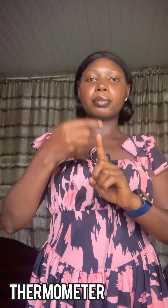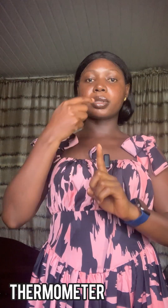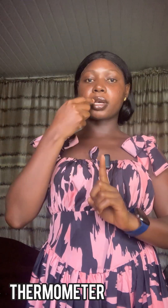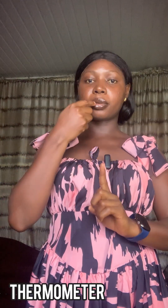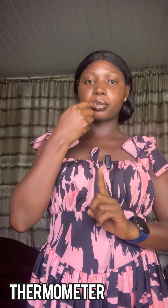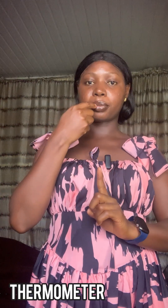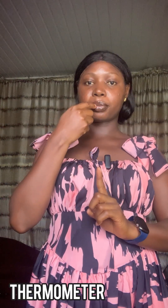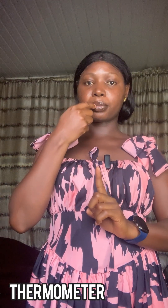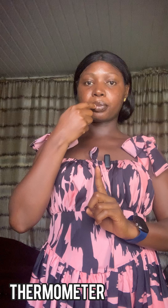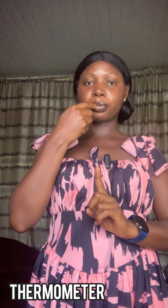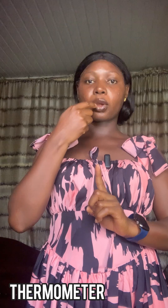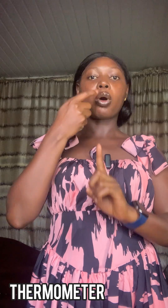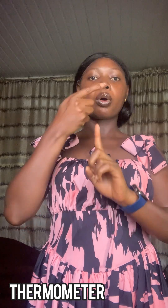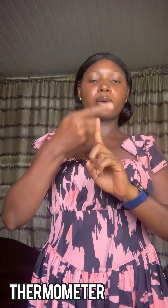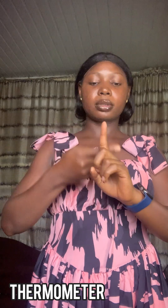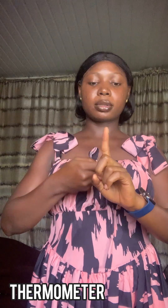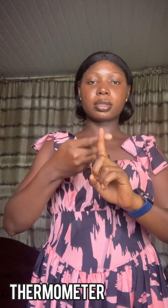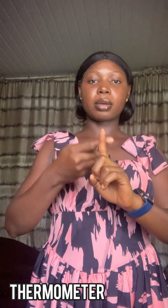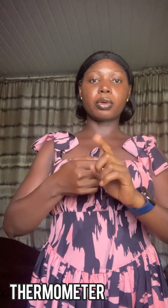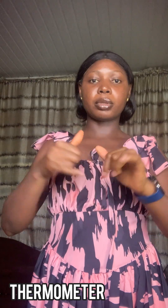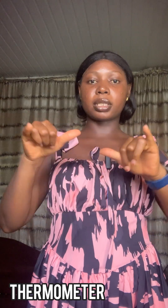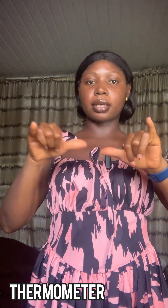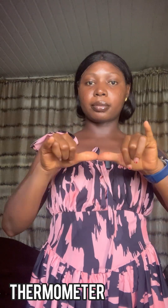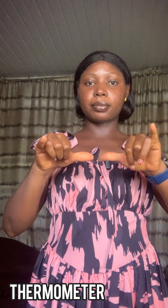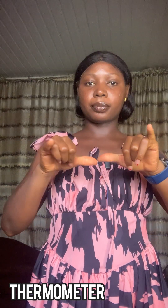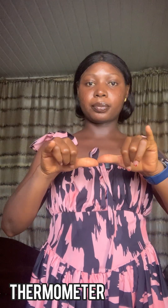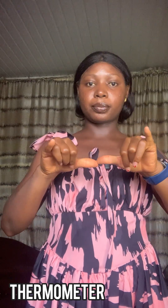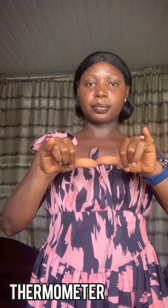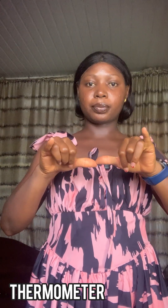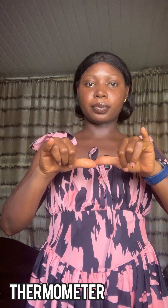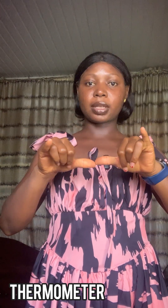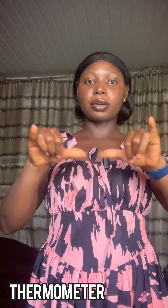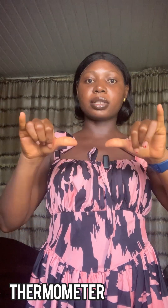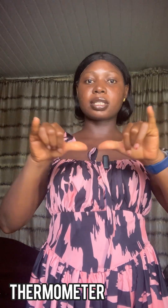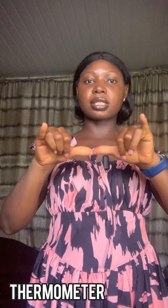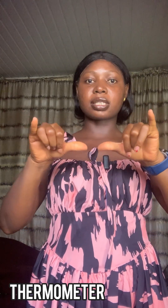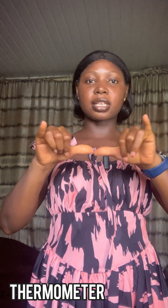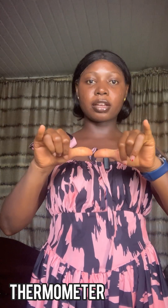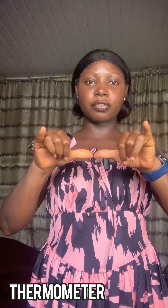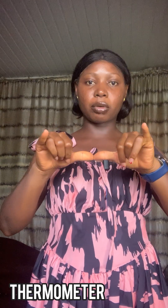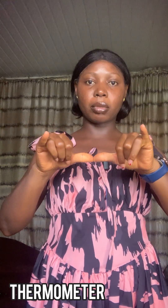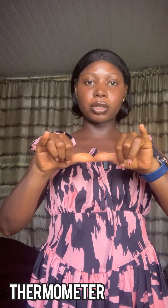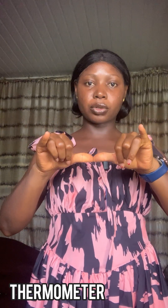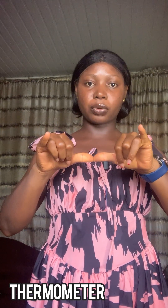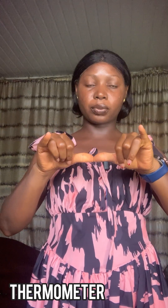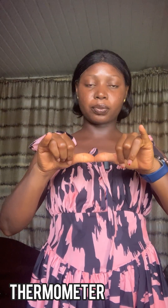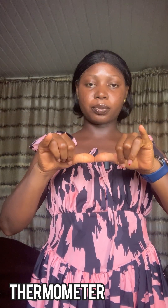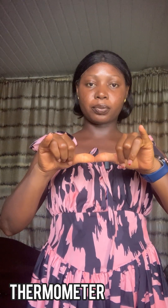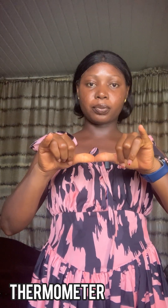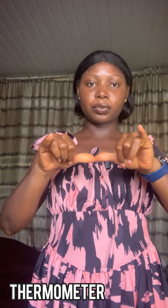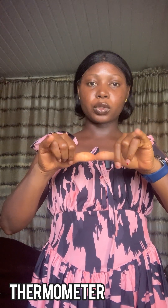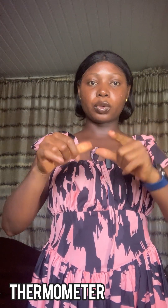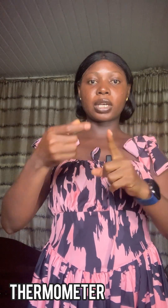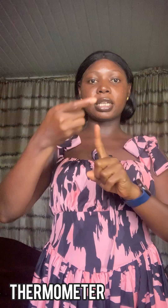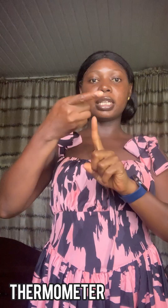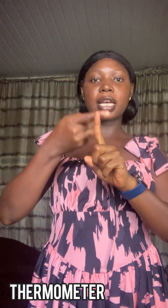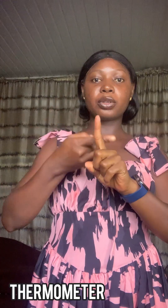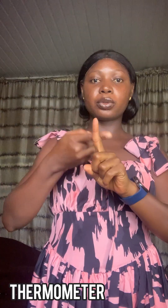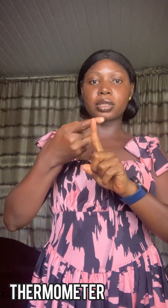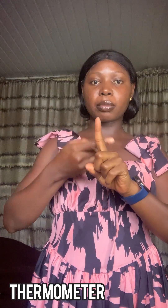Thermometer or thermometer. Now this is the sign for measure, so you can either do